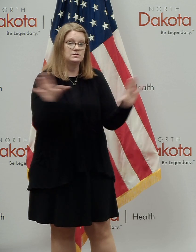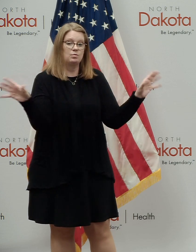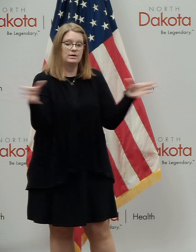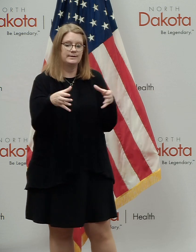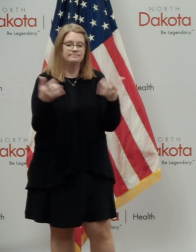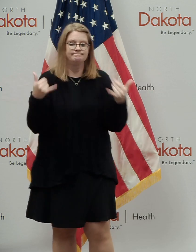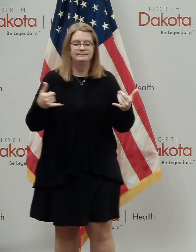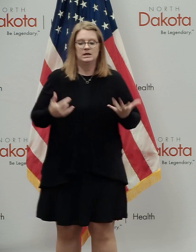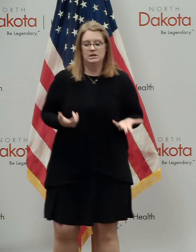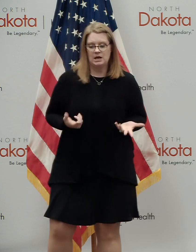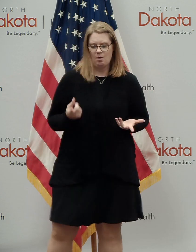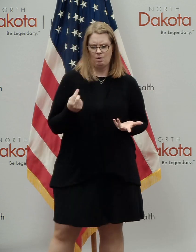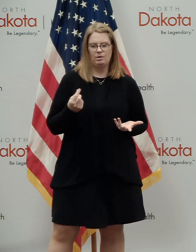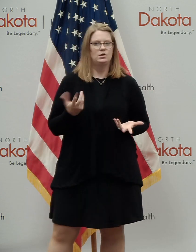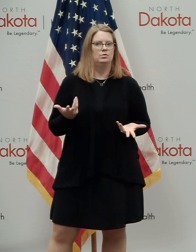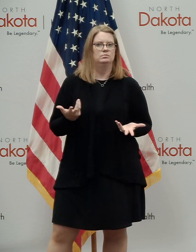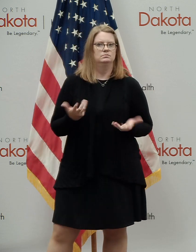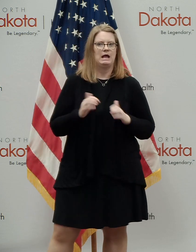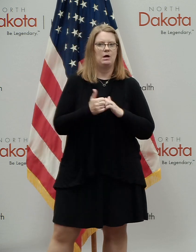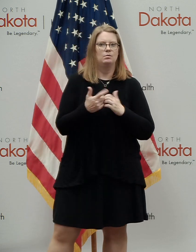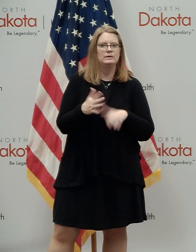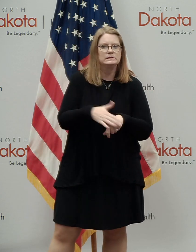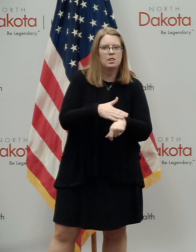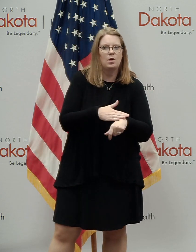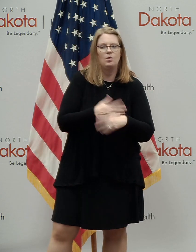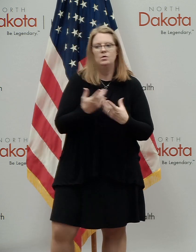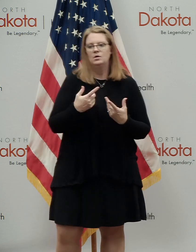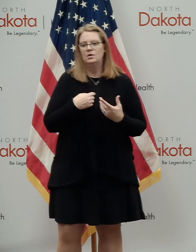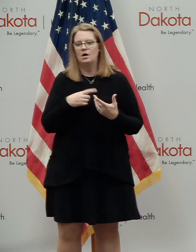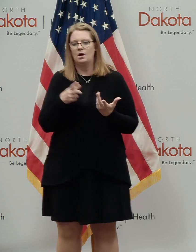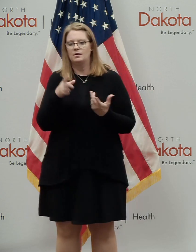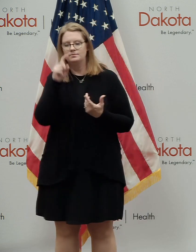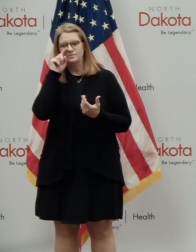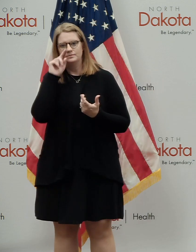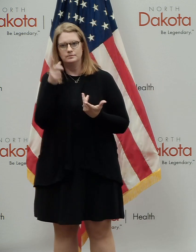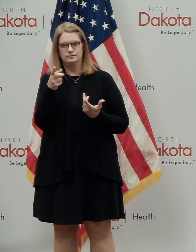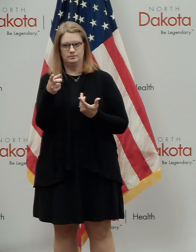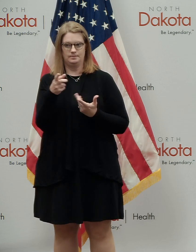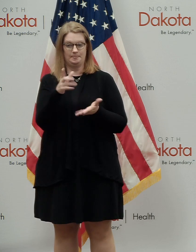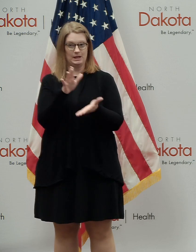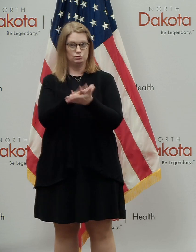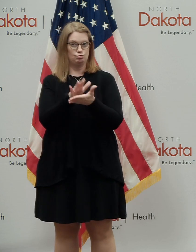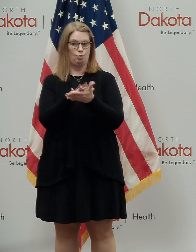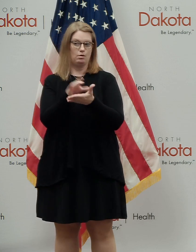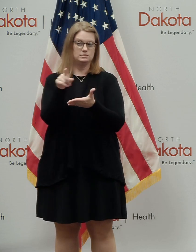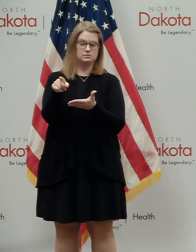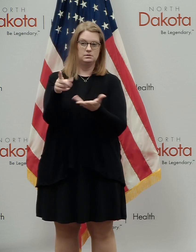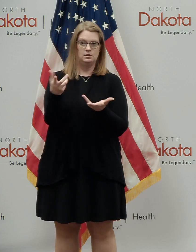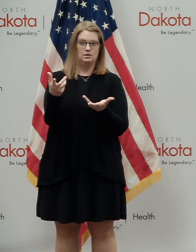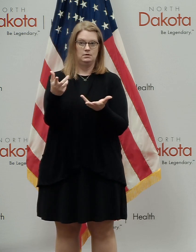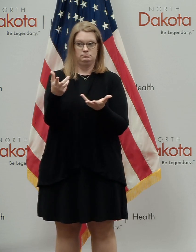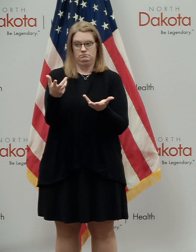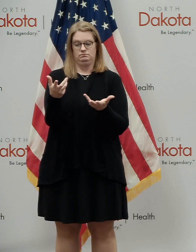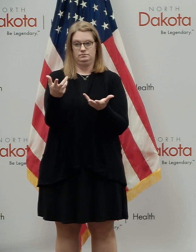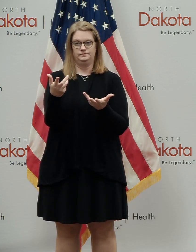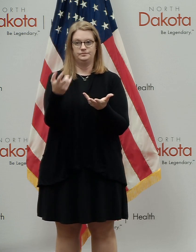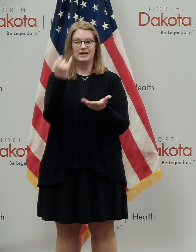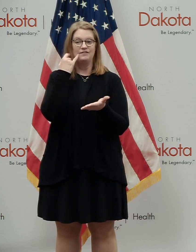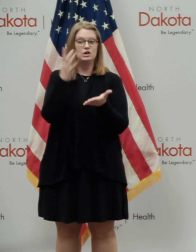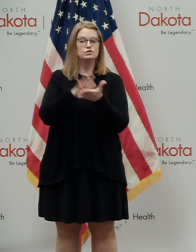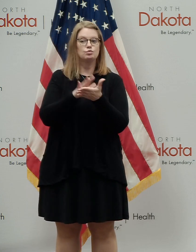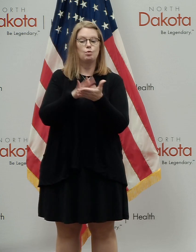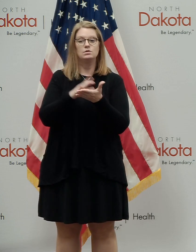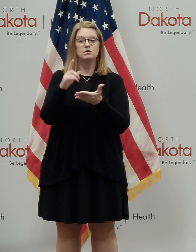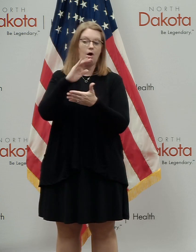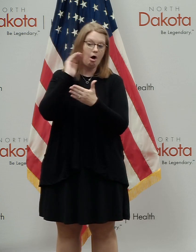and say, what are we going to do about this thing? What can we do? Get the schools, schools could say, if schools are going to